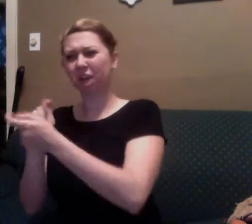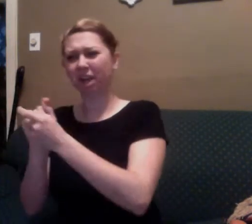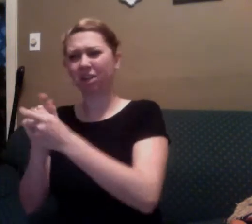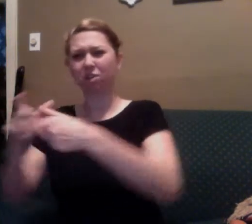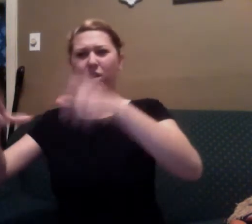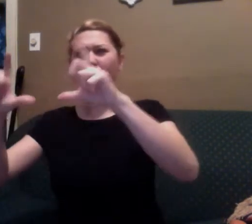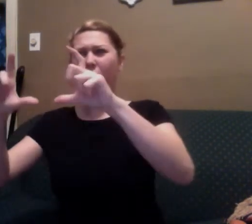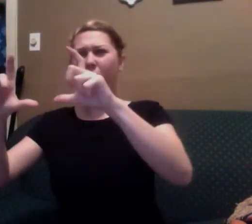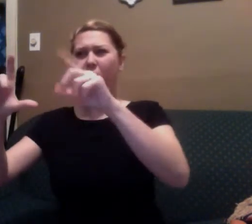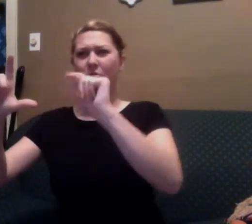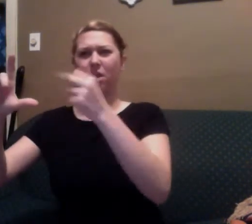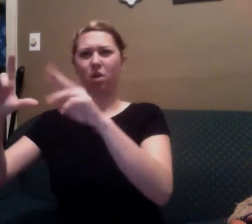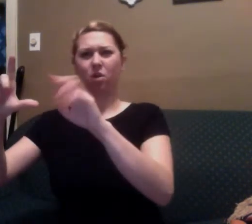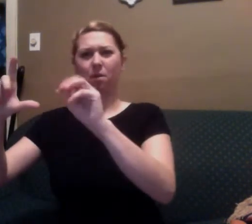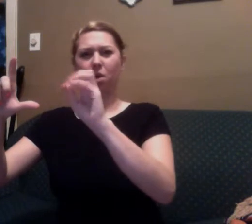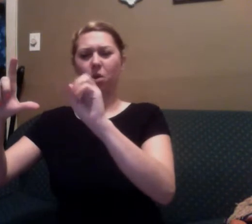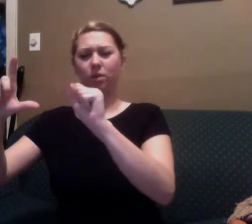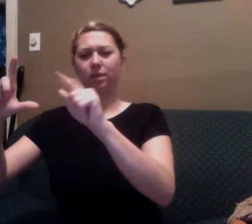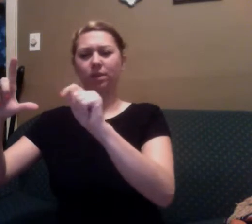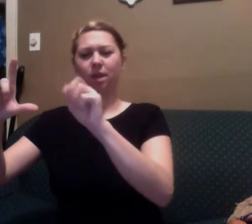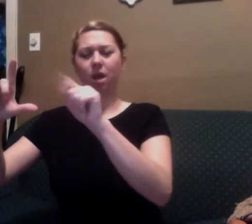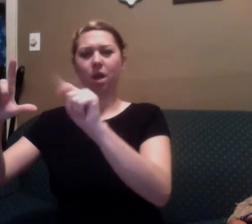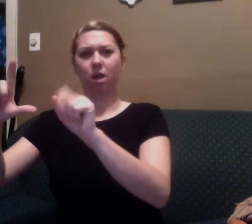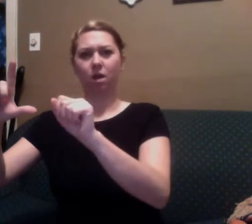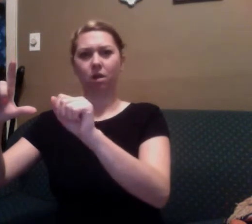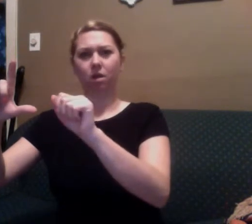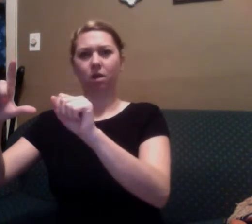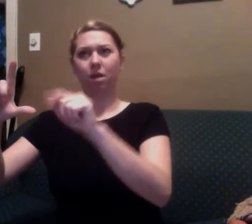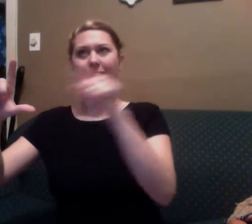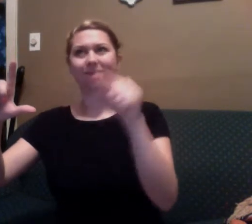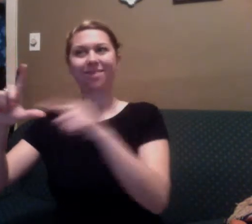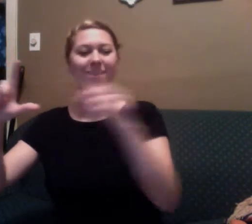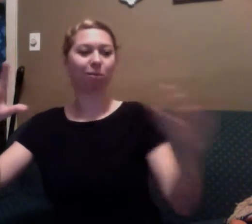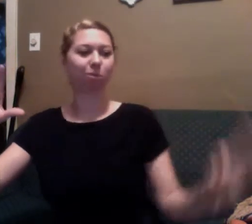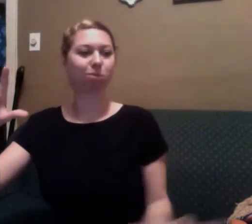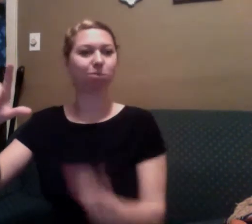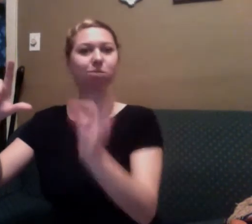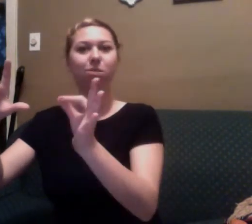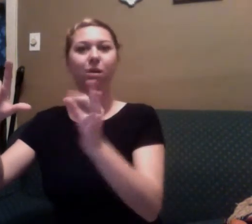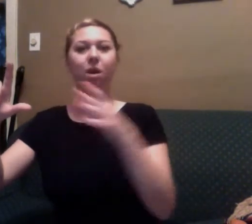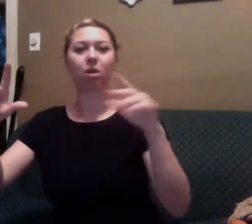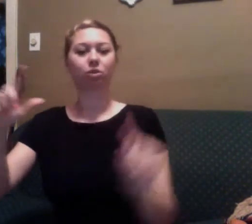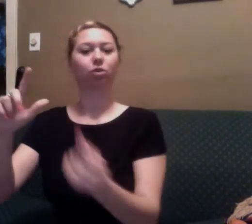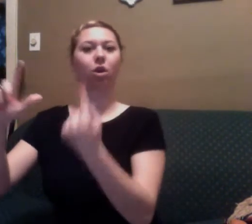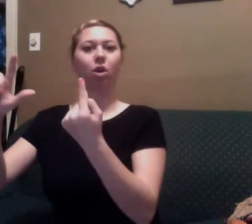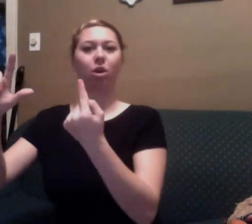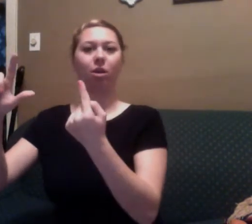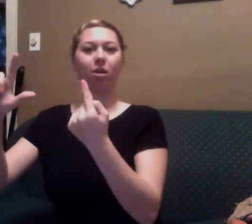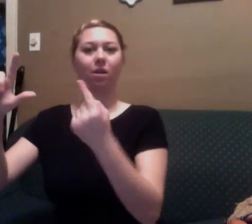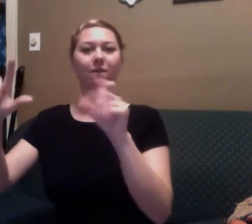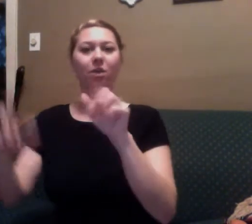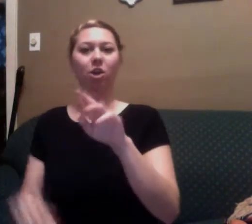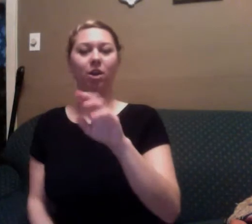thermostat, which will respond by kicking on the furnace to warm the place back up. Your brain works exactly the same